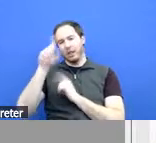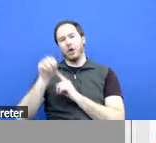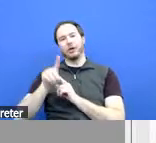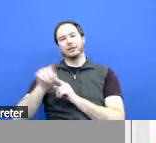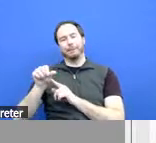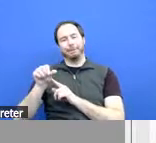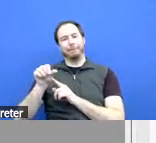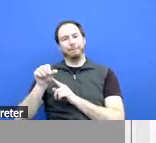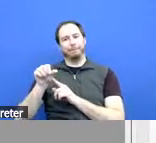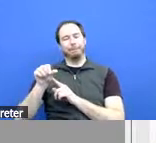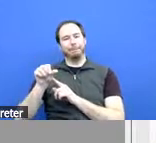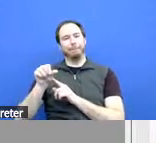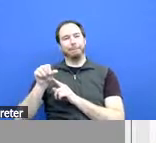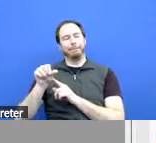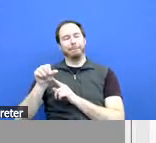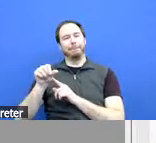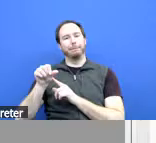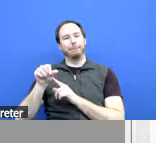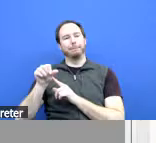Development